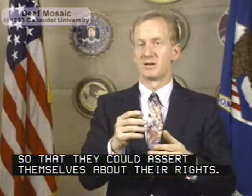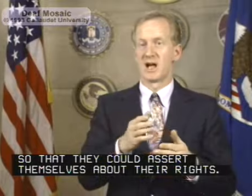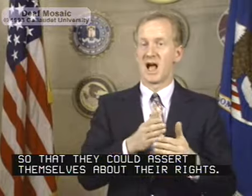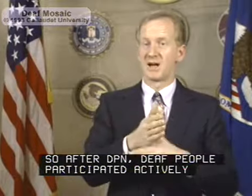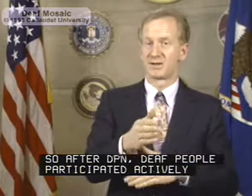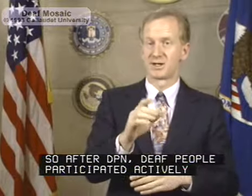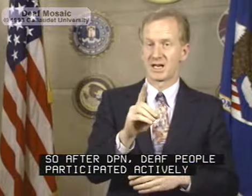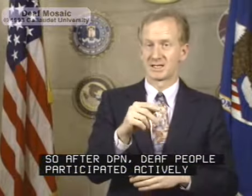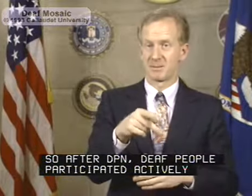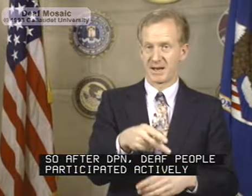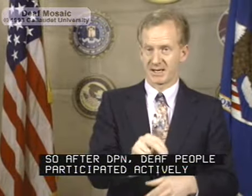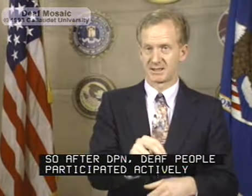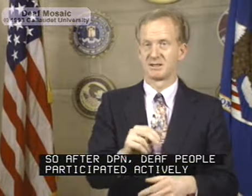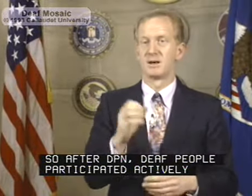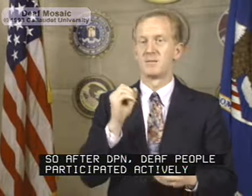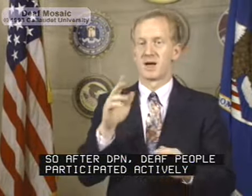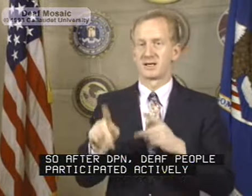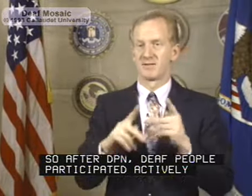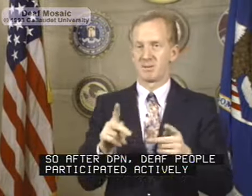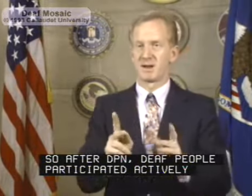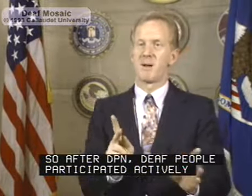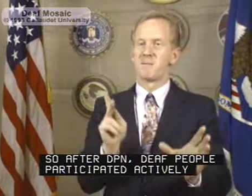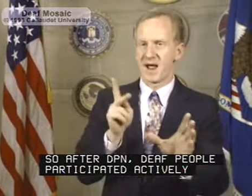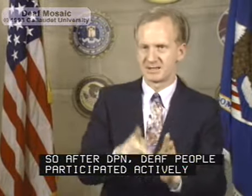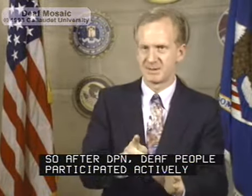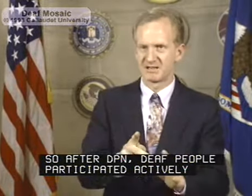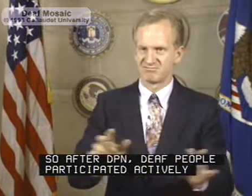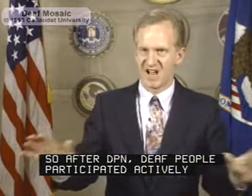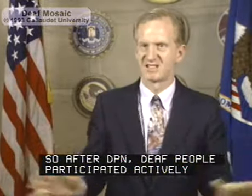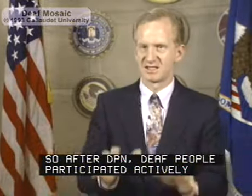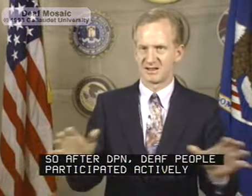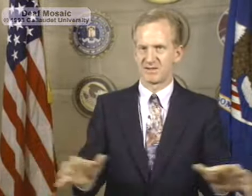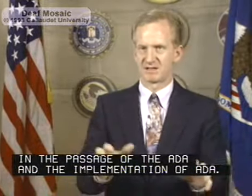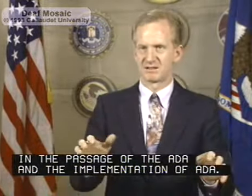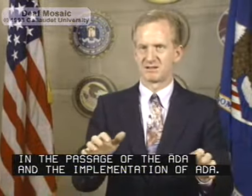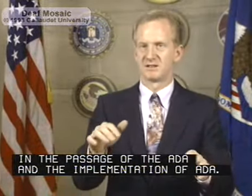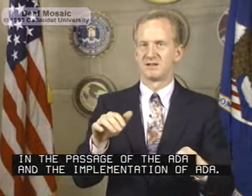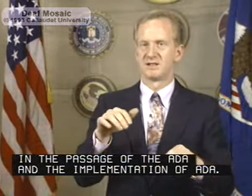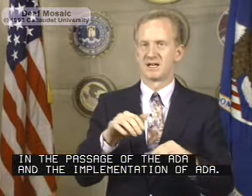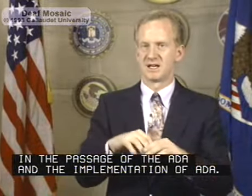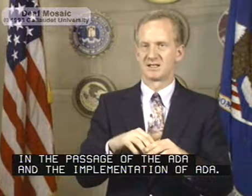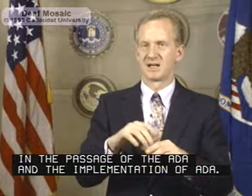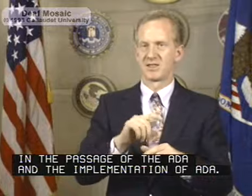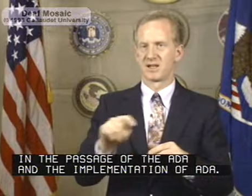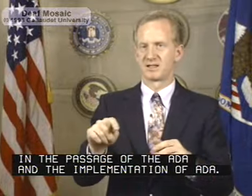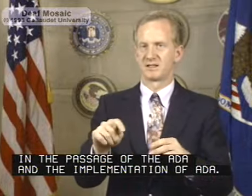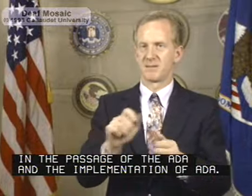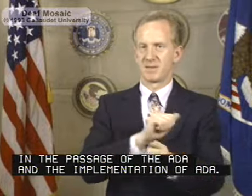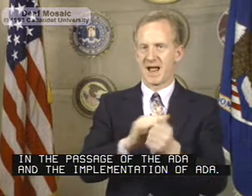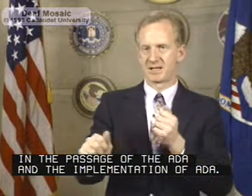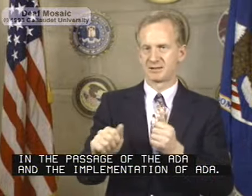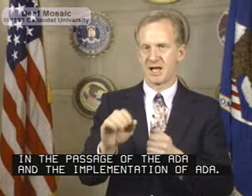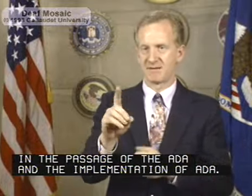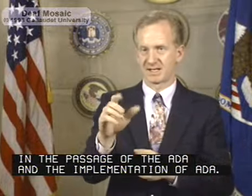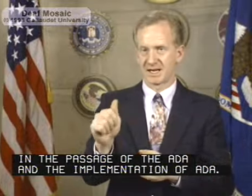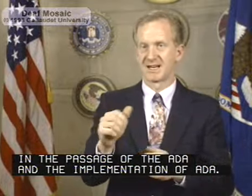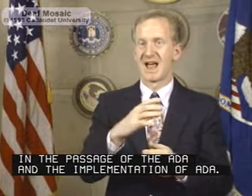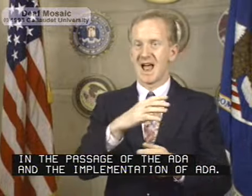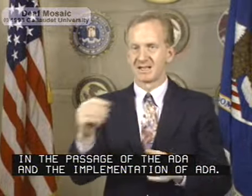So after DPN, deaf people participated actively in the passage of the ADA and the implementation